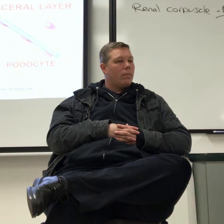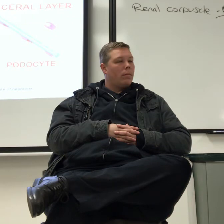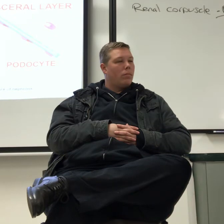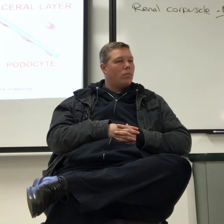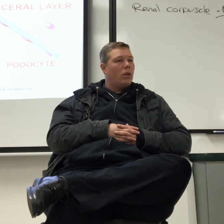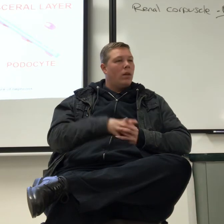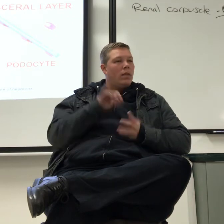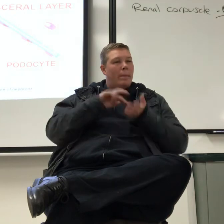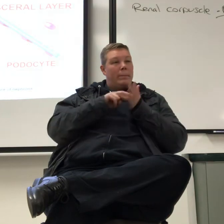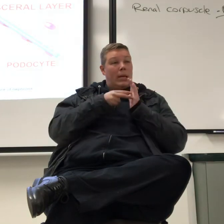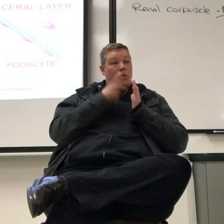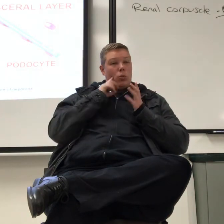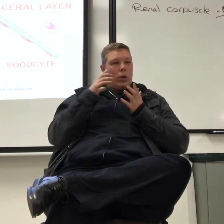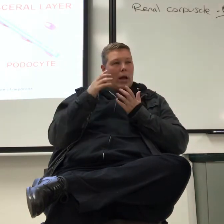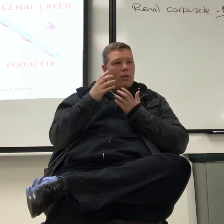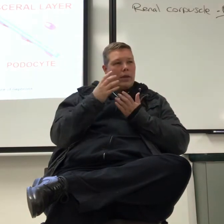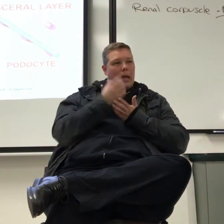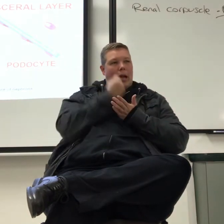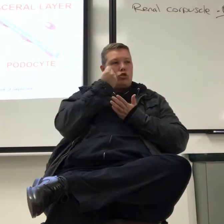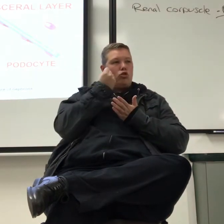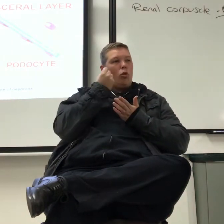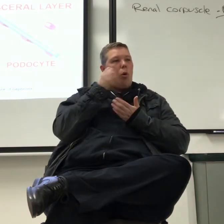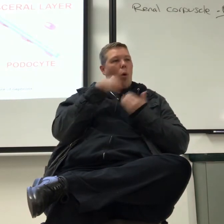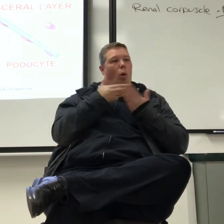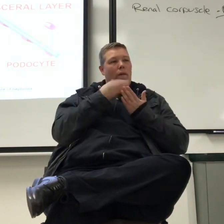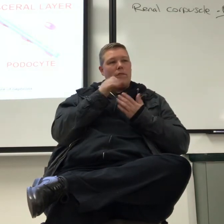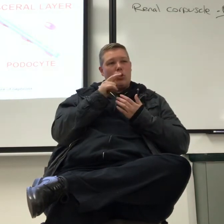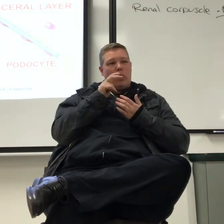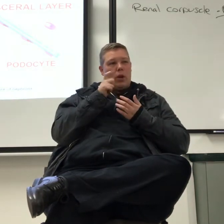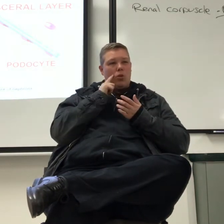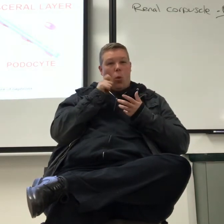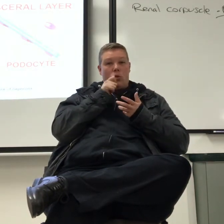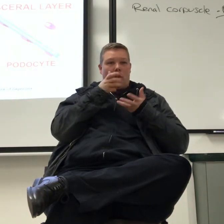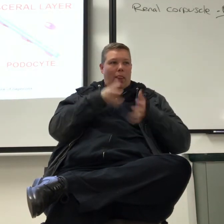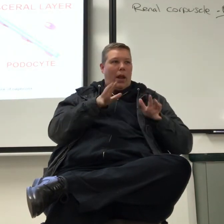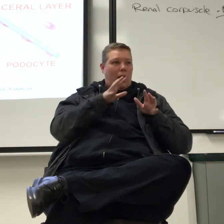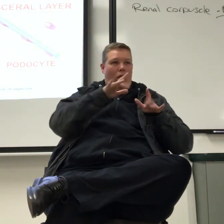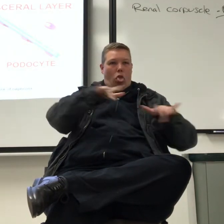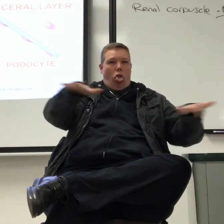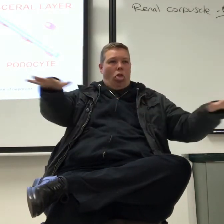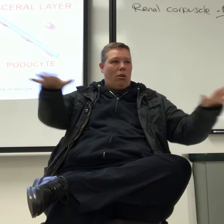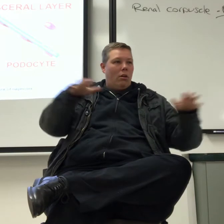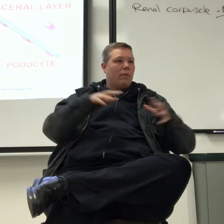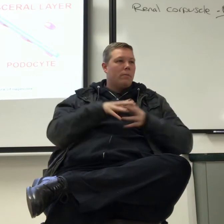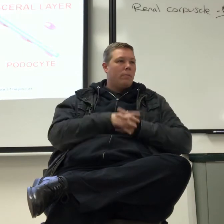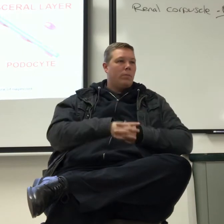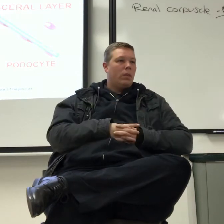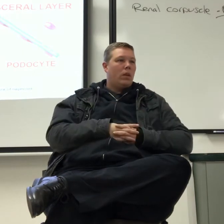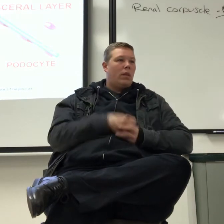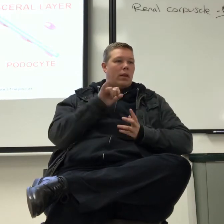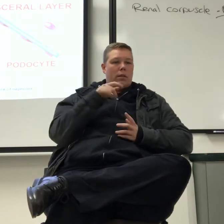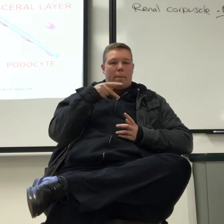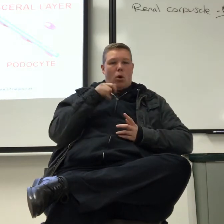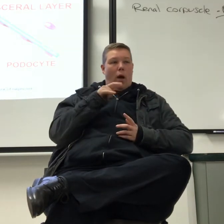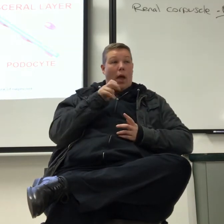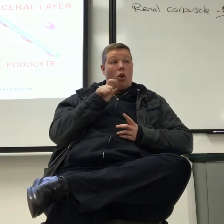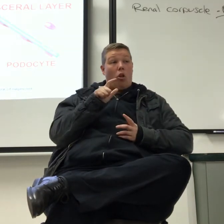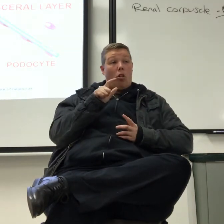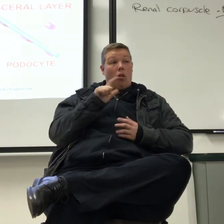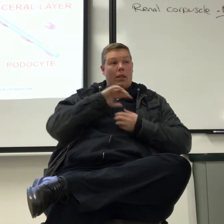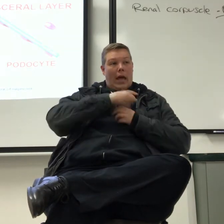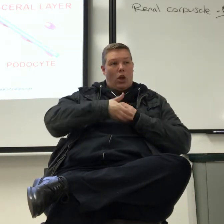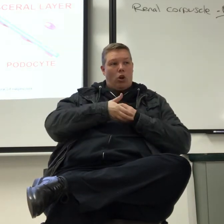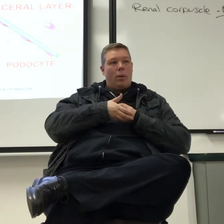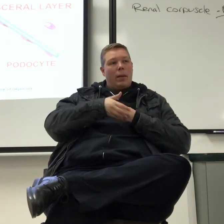Meaning you catch all the filtrate. You don't let it go elsewhere. Right, that's the parietal layer. Now that inner part,